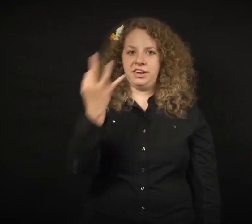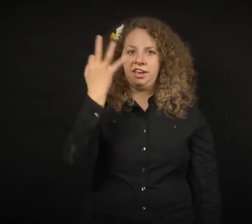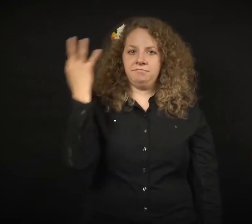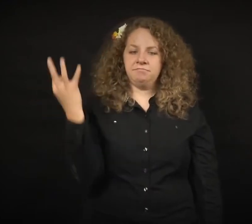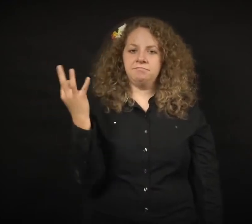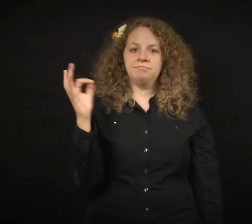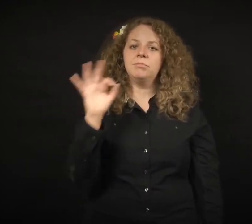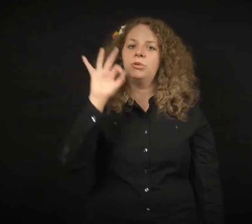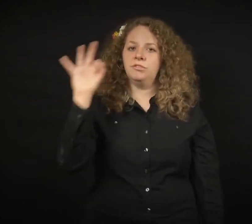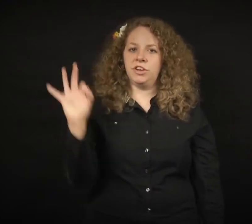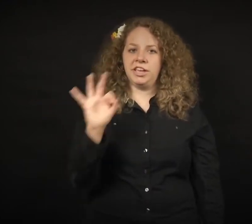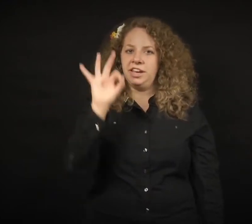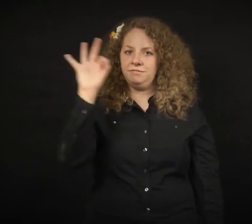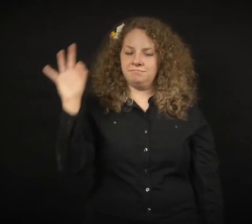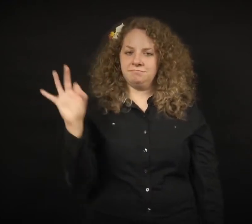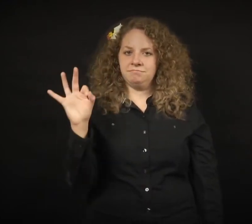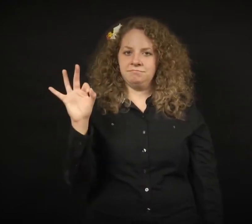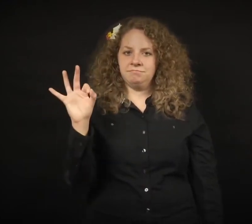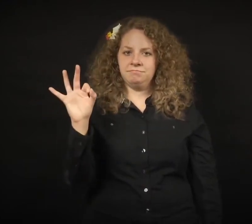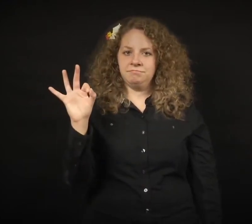Friday or Friday,